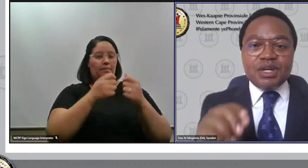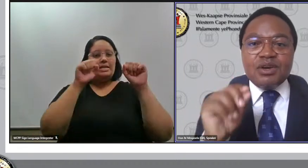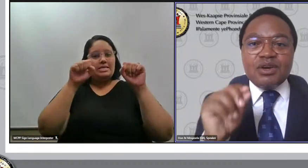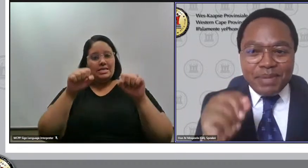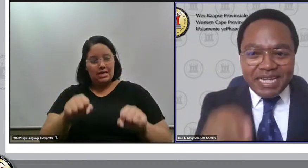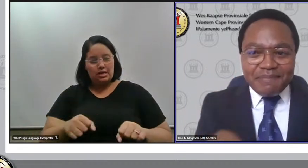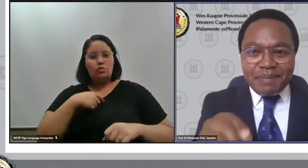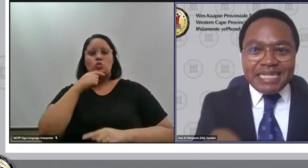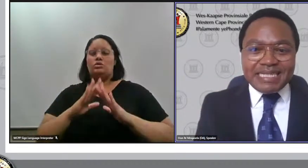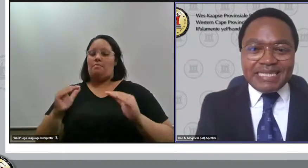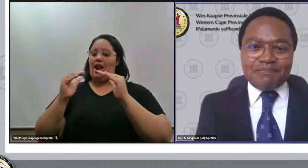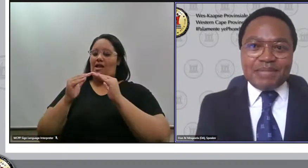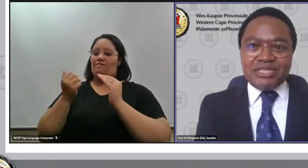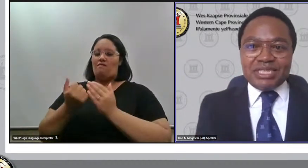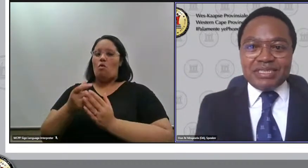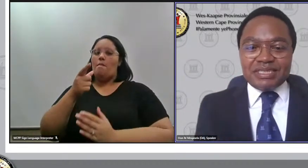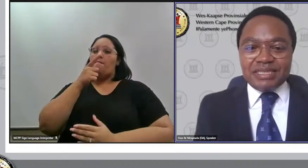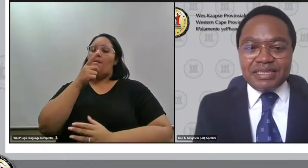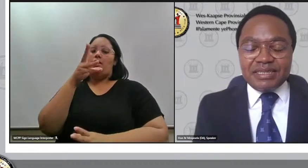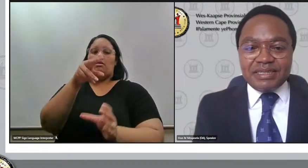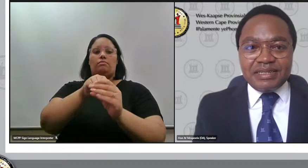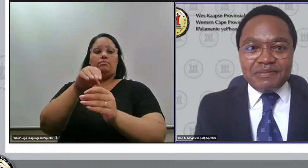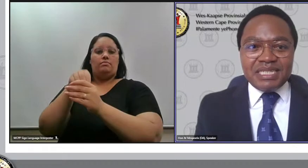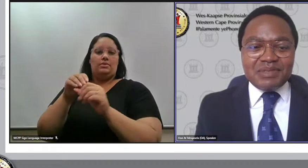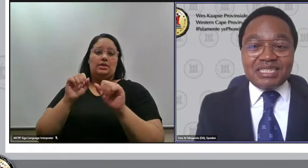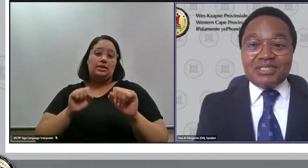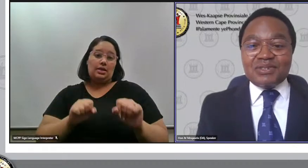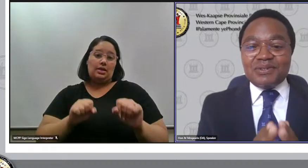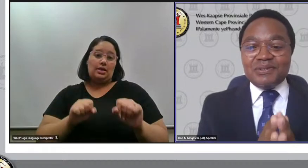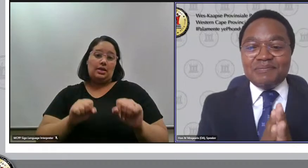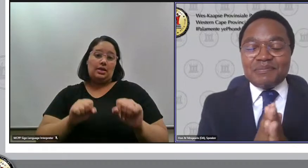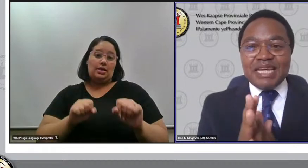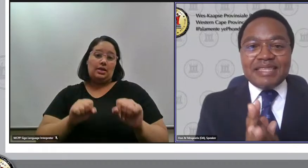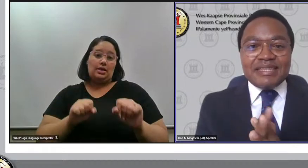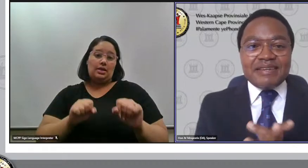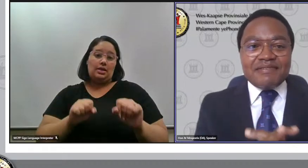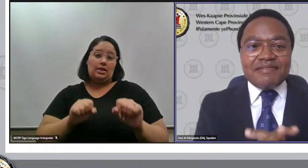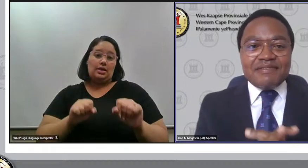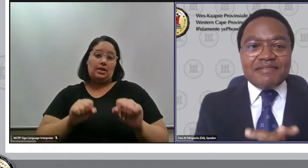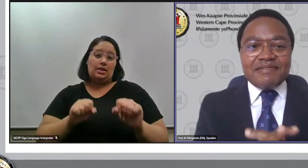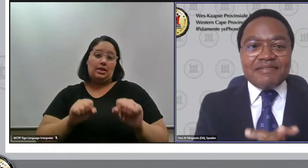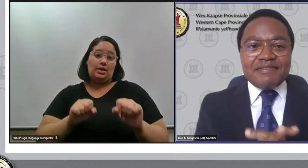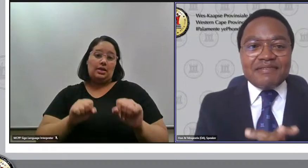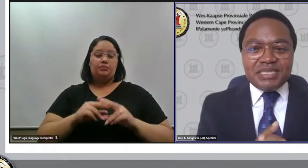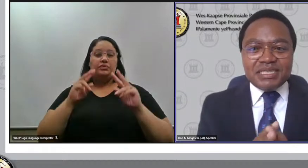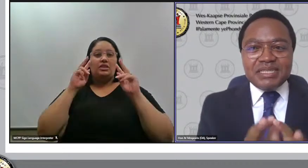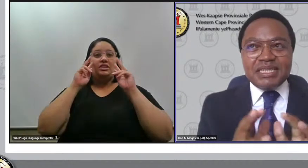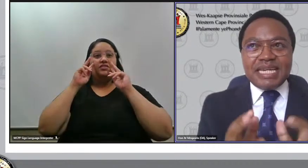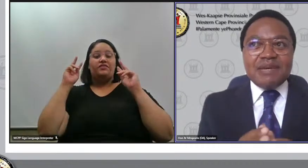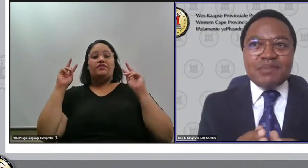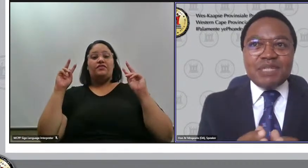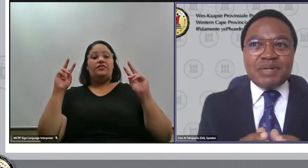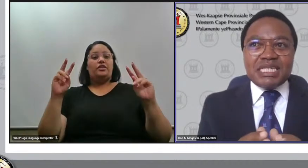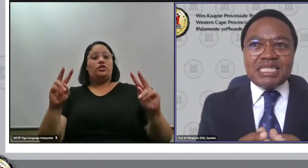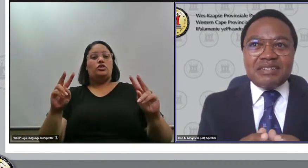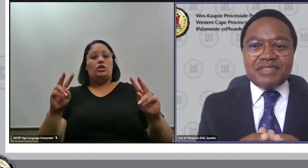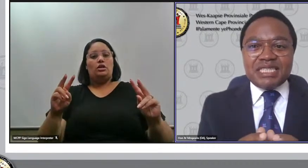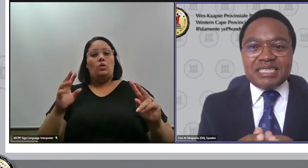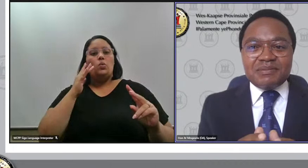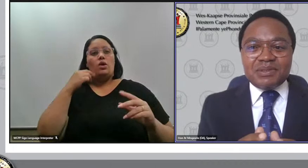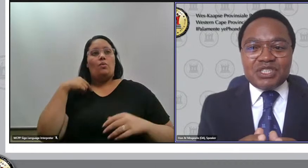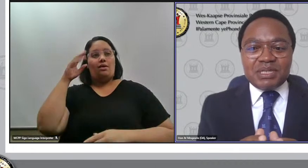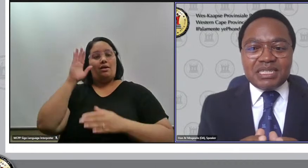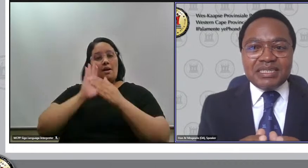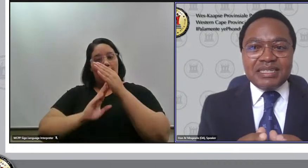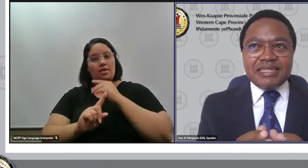platform for public participation. Madam Chair, so the vision, I think when we came in, myself and